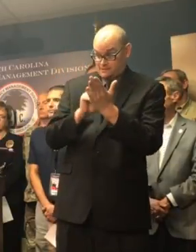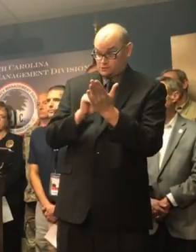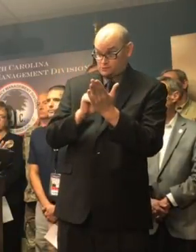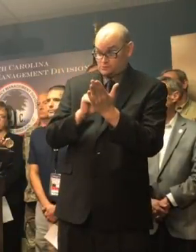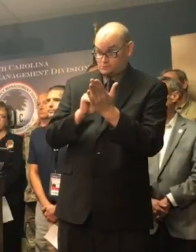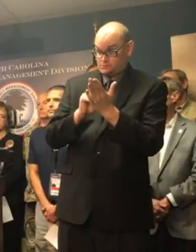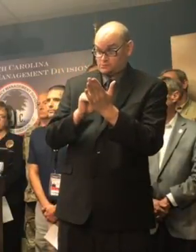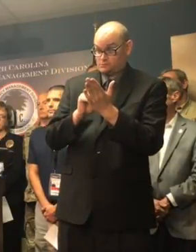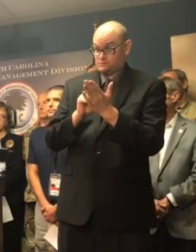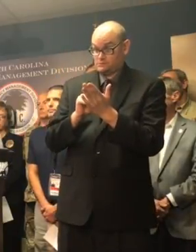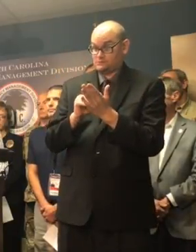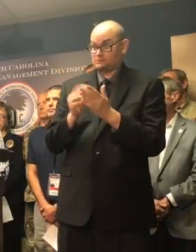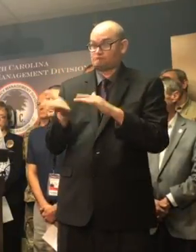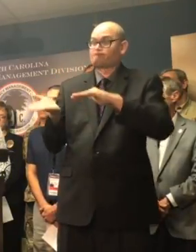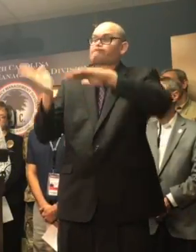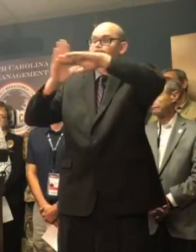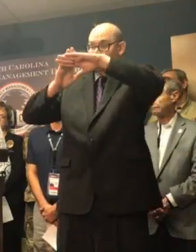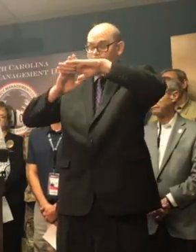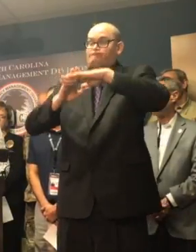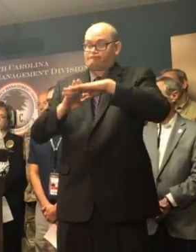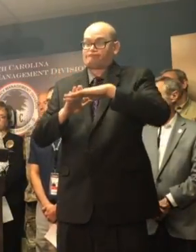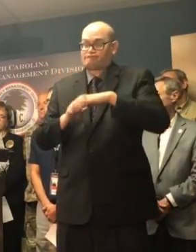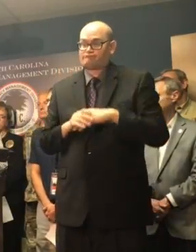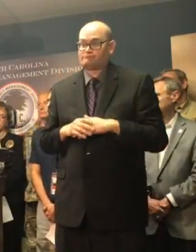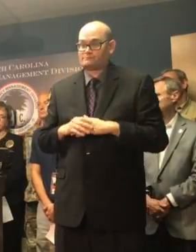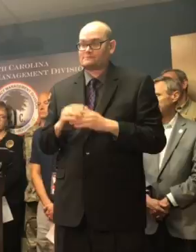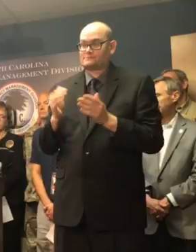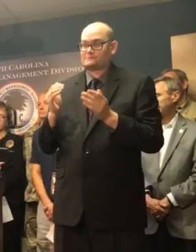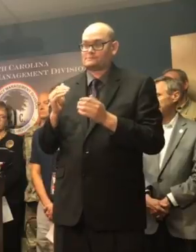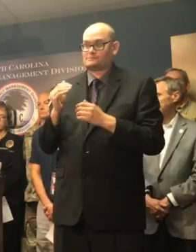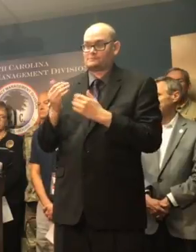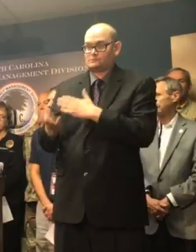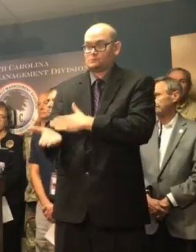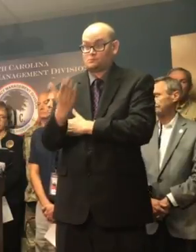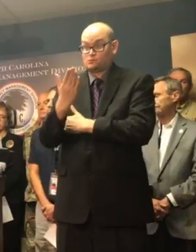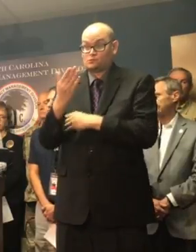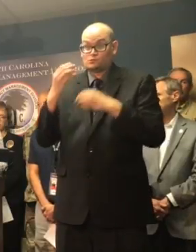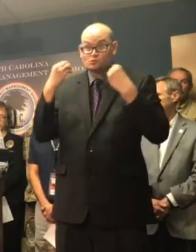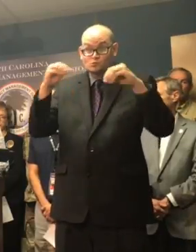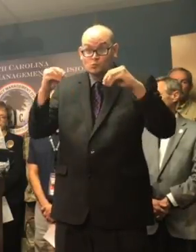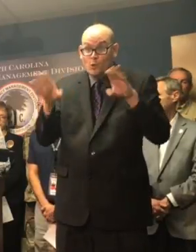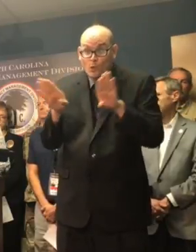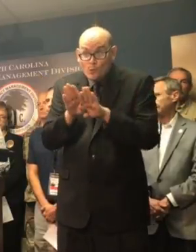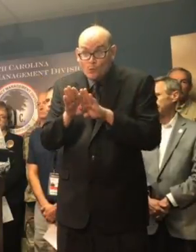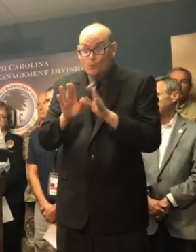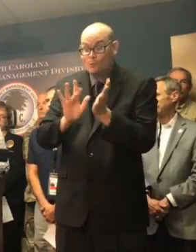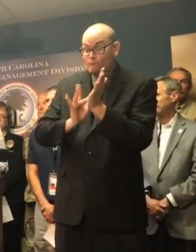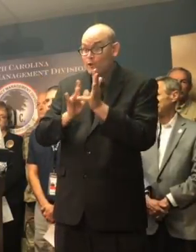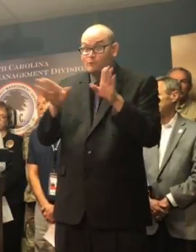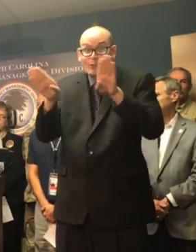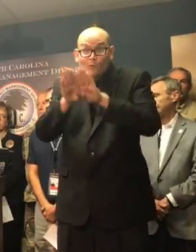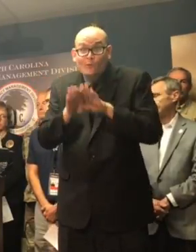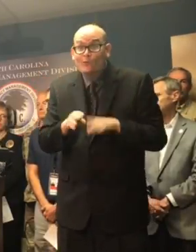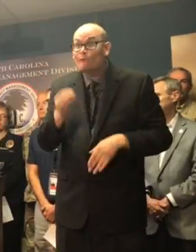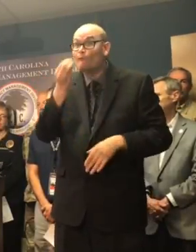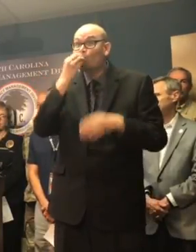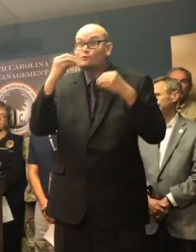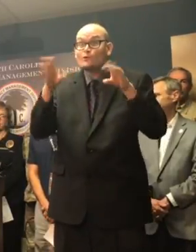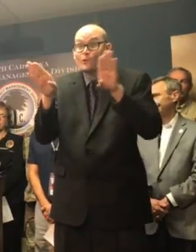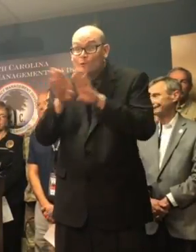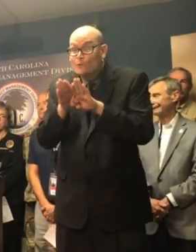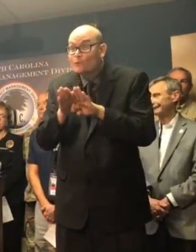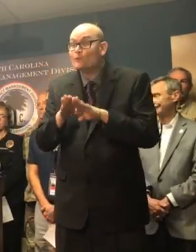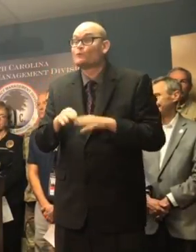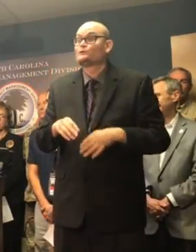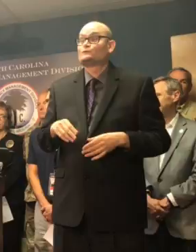honesty, it's about a lot of what we said this morning. They're seeing their stores close down. They're seeing their pharmacies close down. They're seeing the gas stations close down. Everybody else